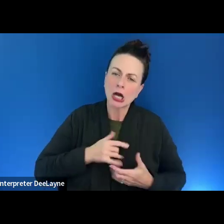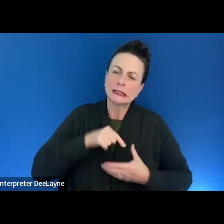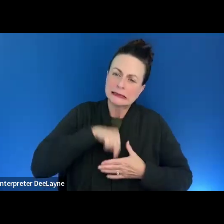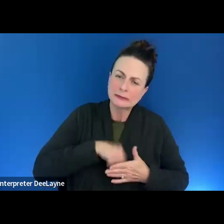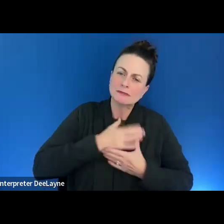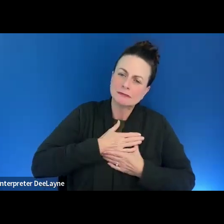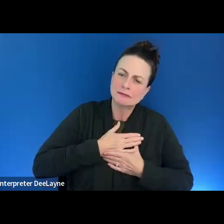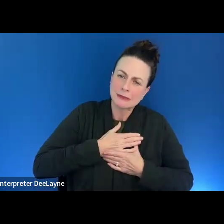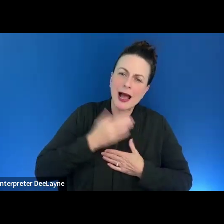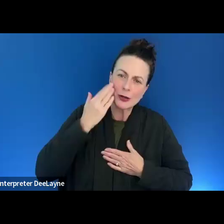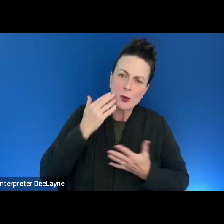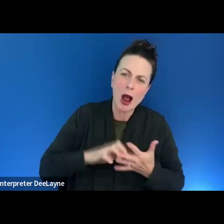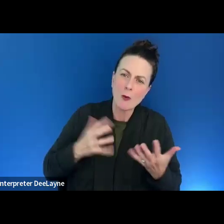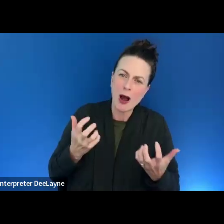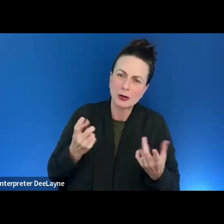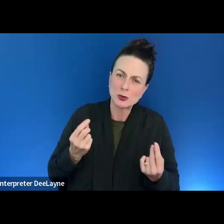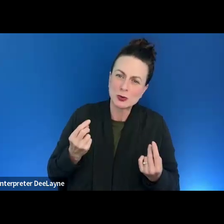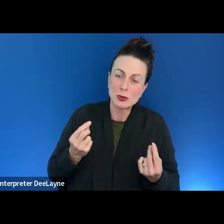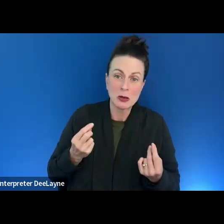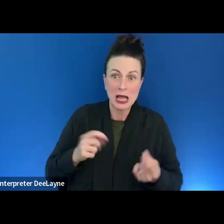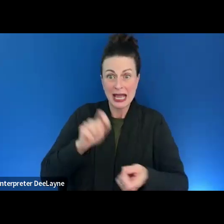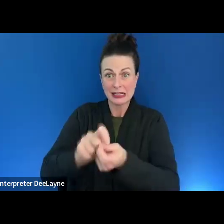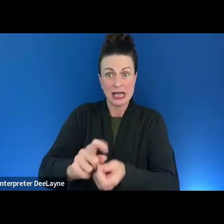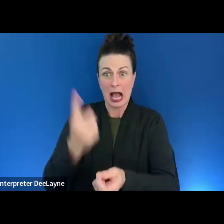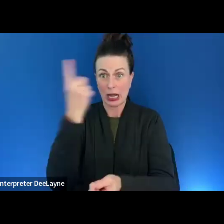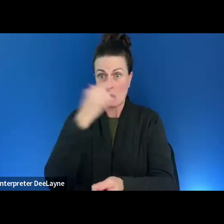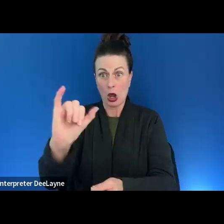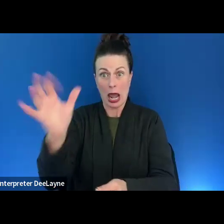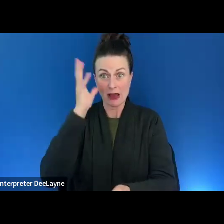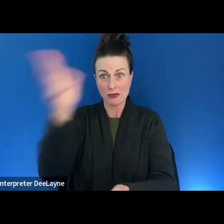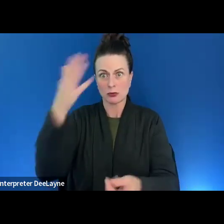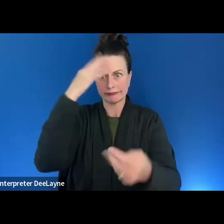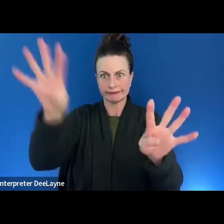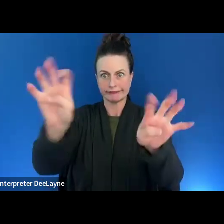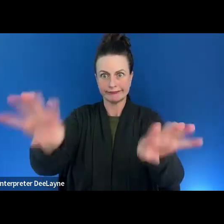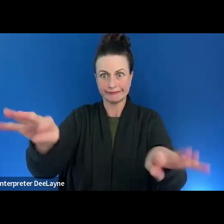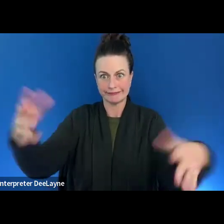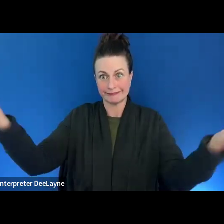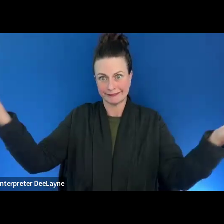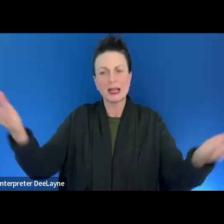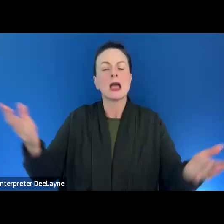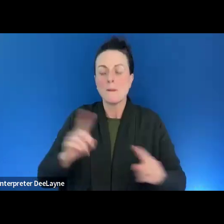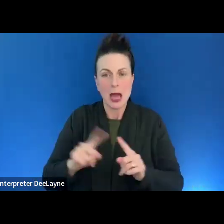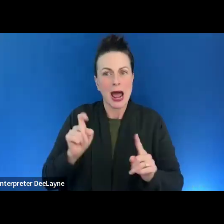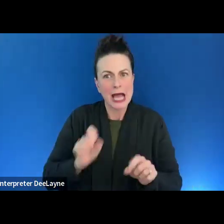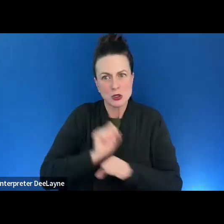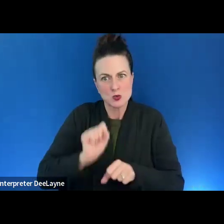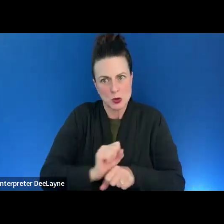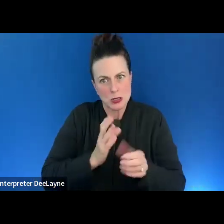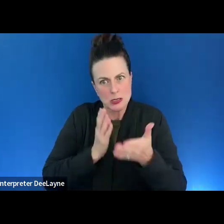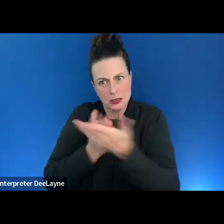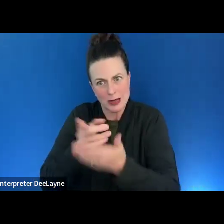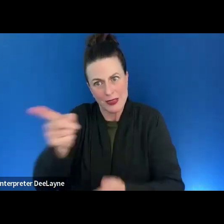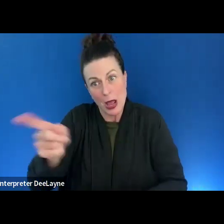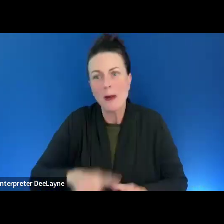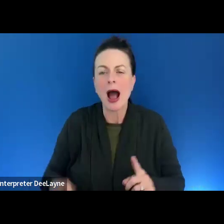inside, that that was what I wanted to do. I didn't know exactly what that looked like, and it was definitely things I had to work through to get there.